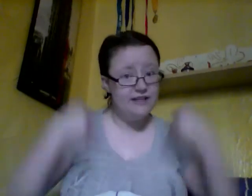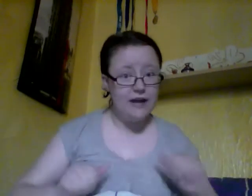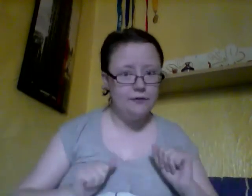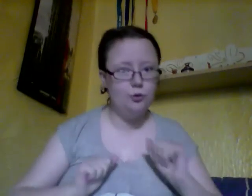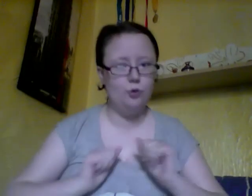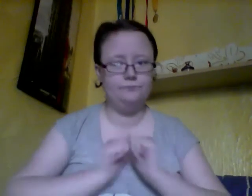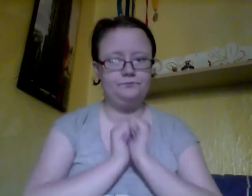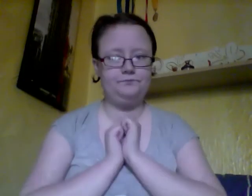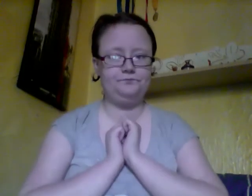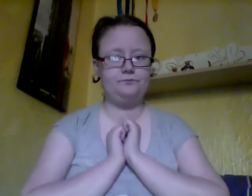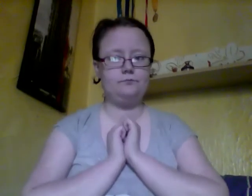never know.